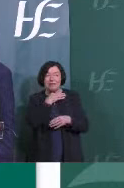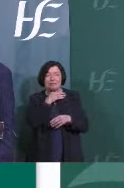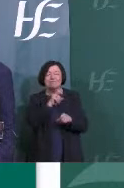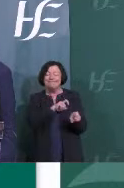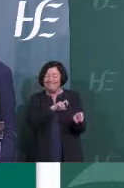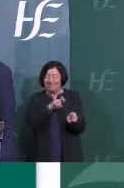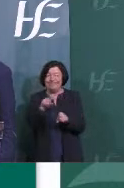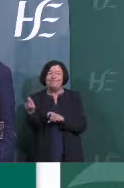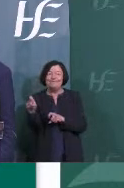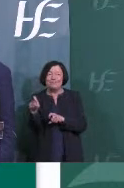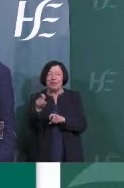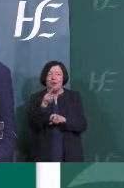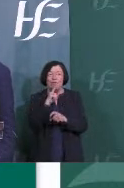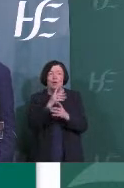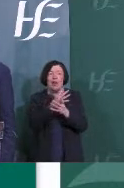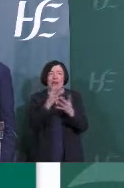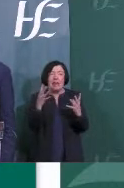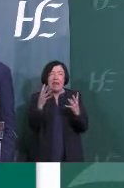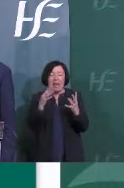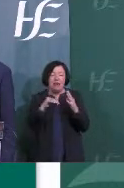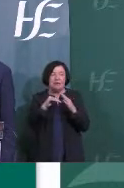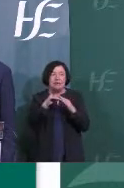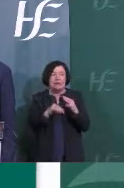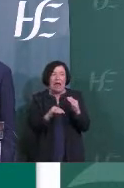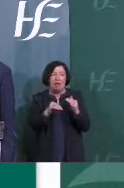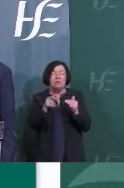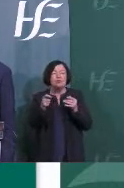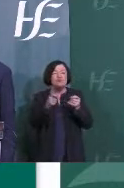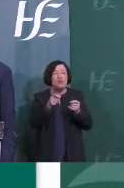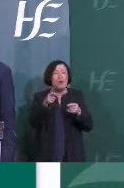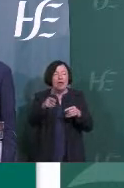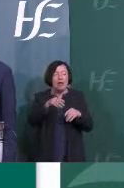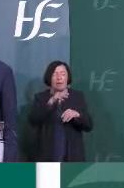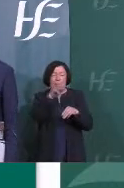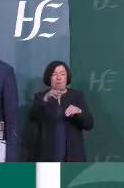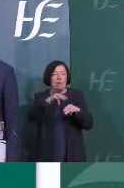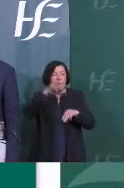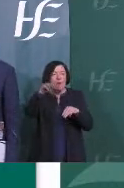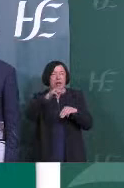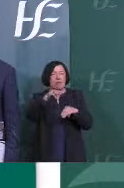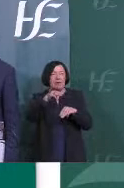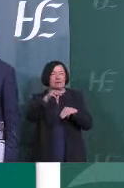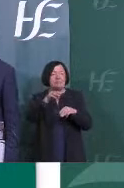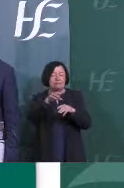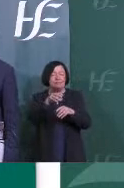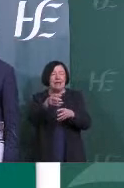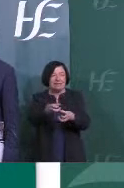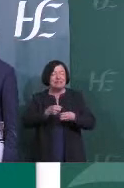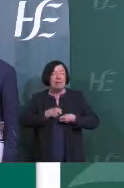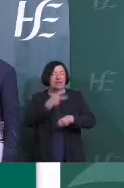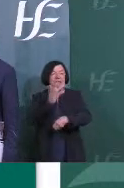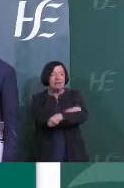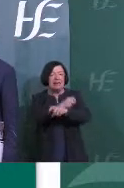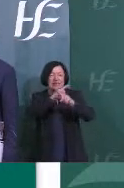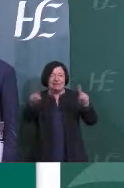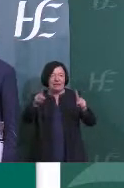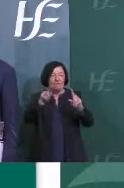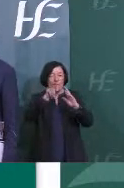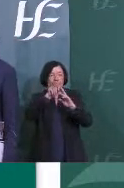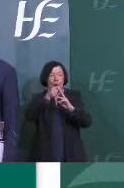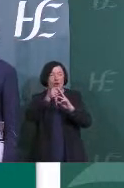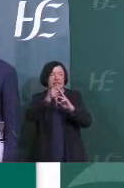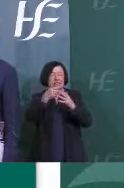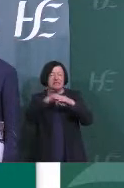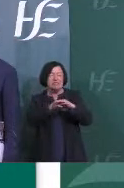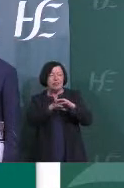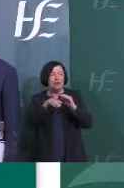there, but it's much, much attenuated now because of the uptake of vaccination among the various points of entry,